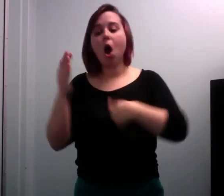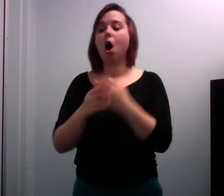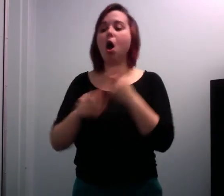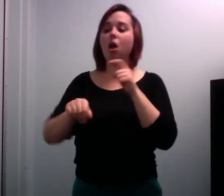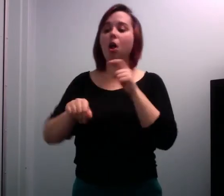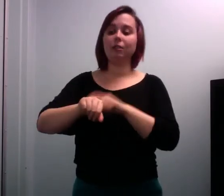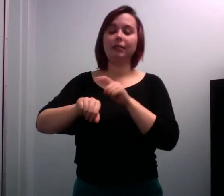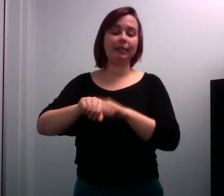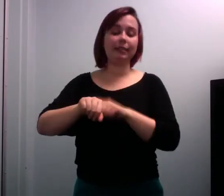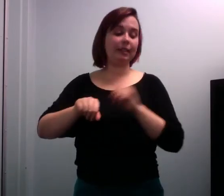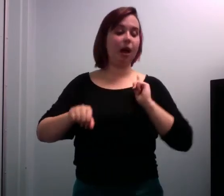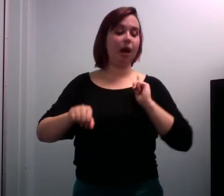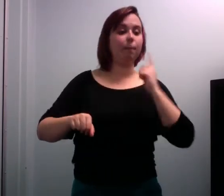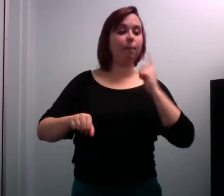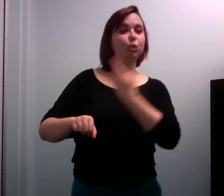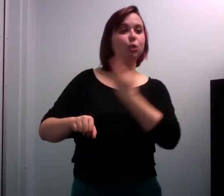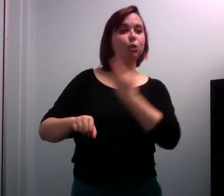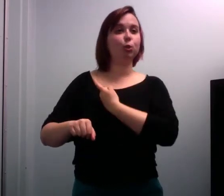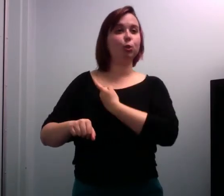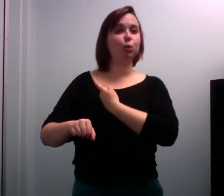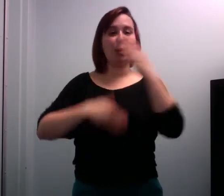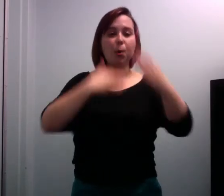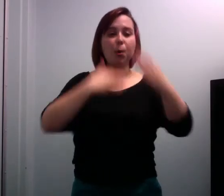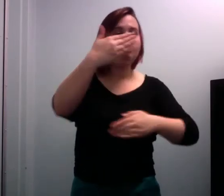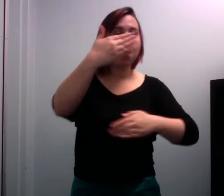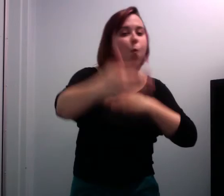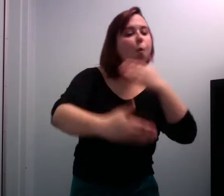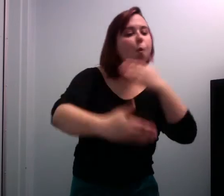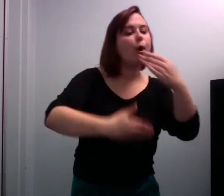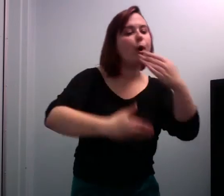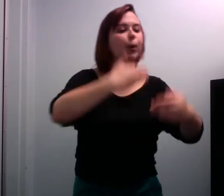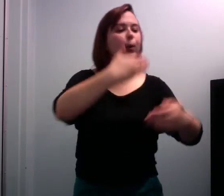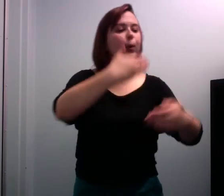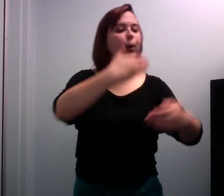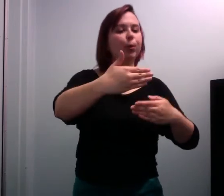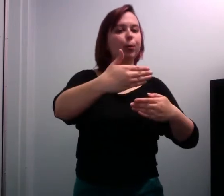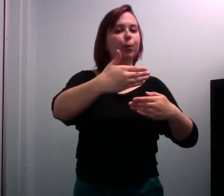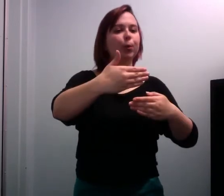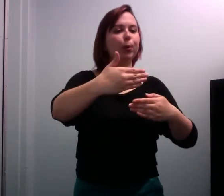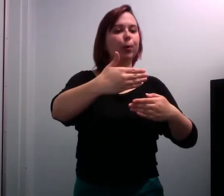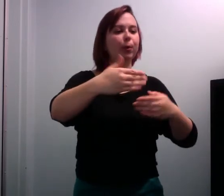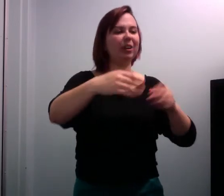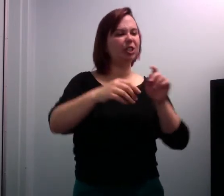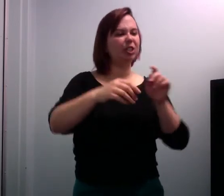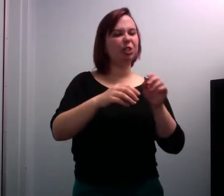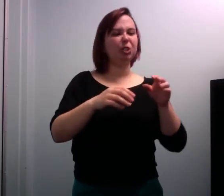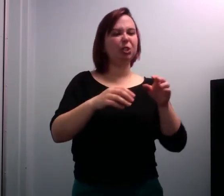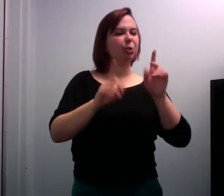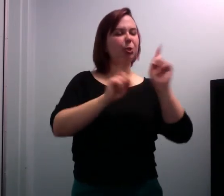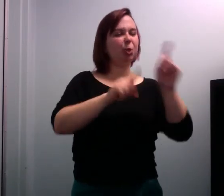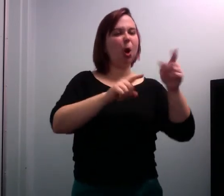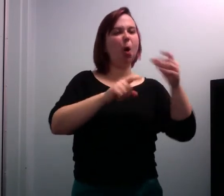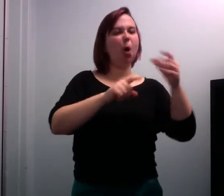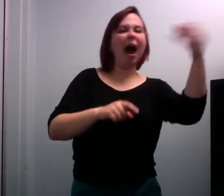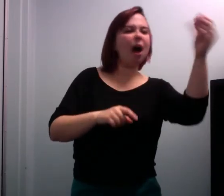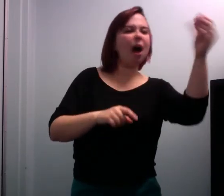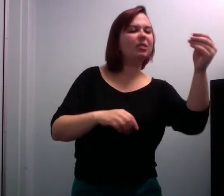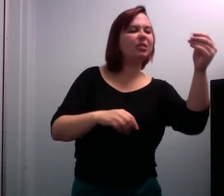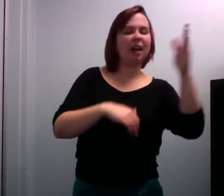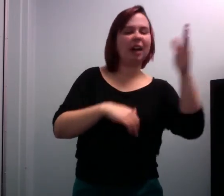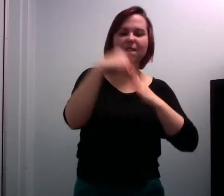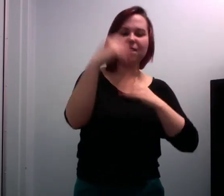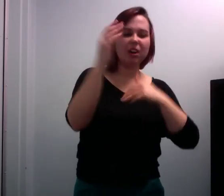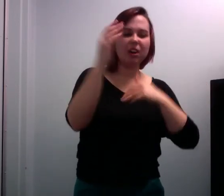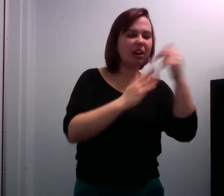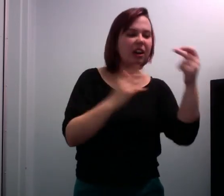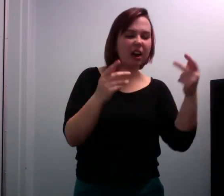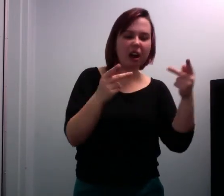We discover inner strength and abilities. We learn to expect bigger and better things from